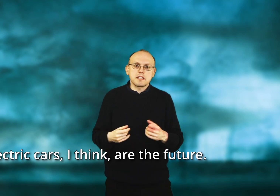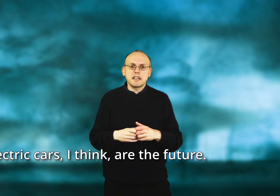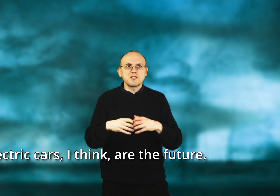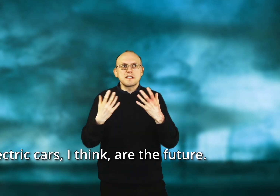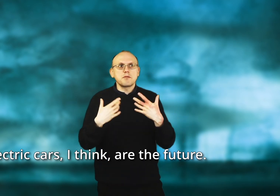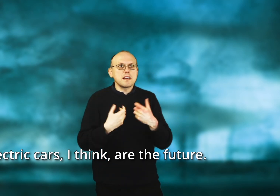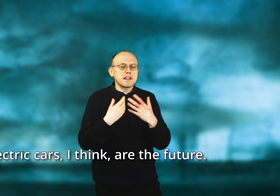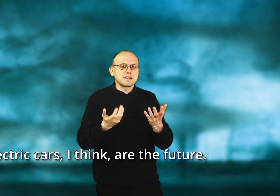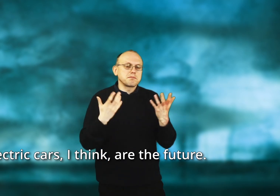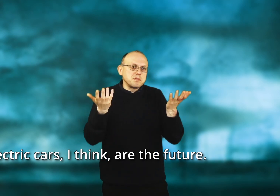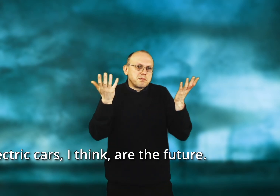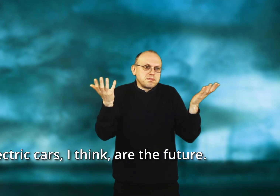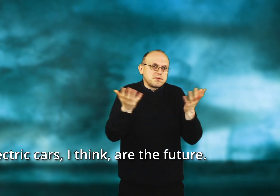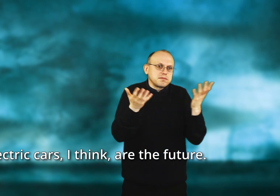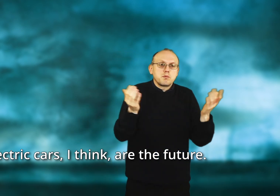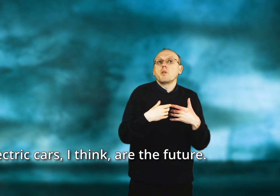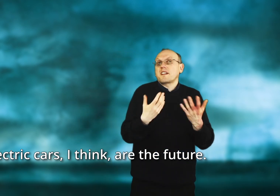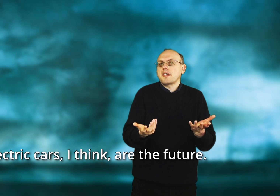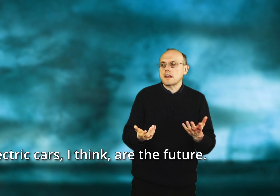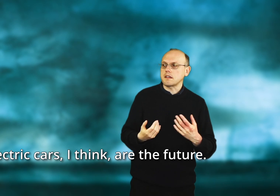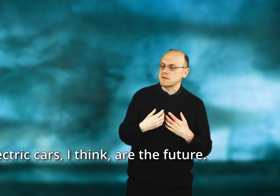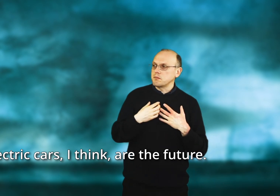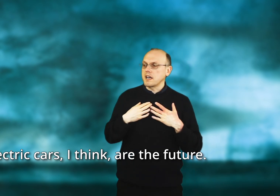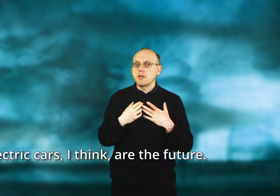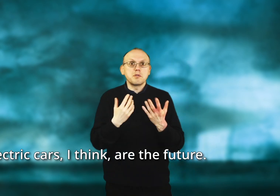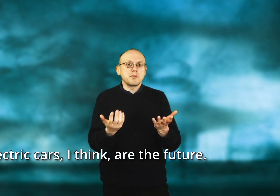just say, well, that's what I think is my own opinion.